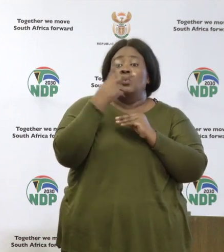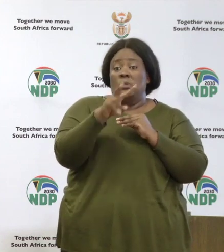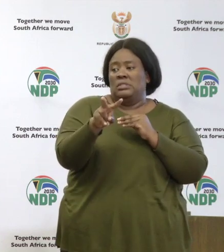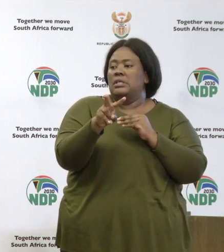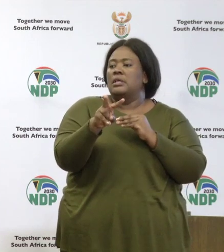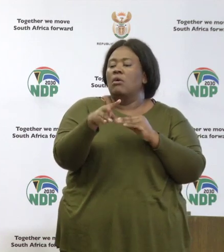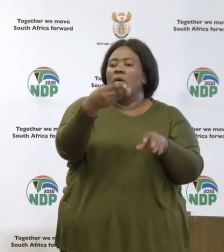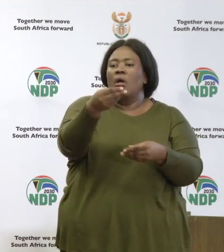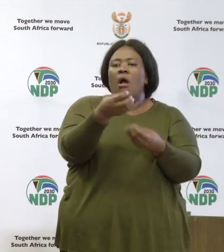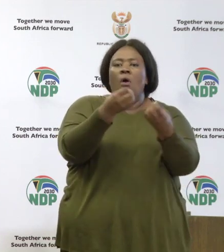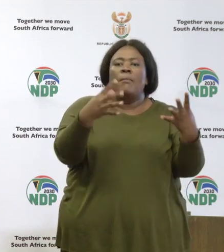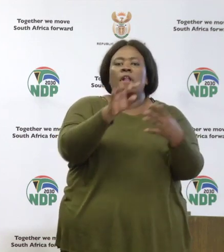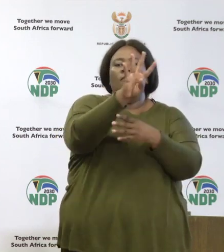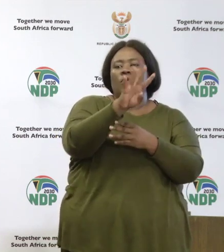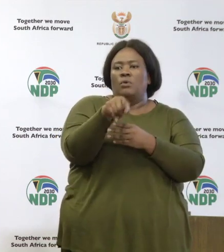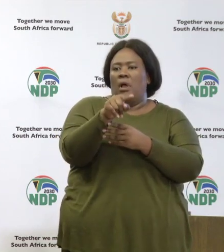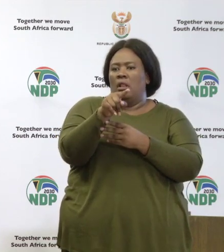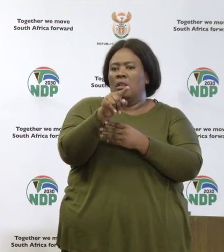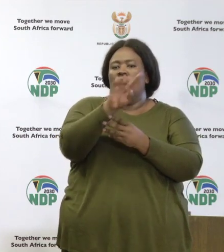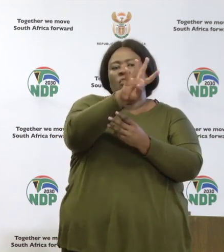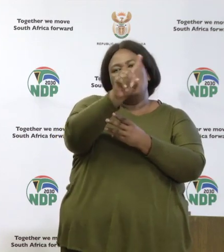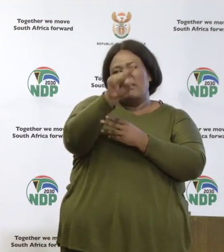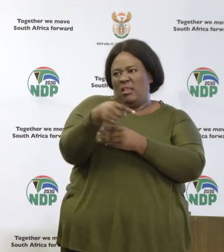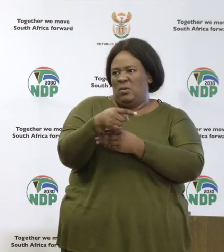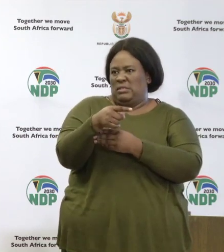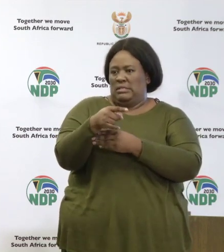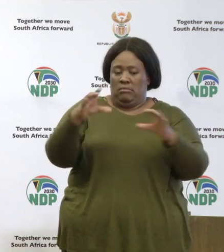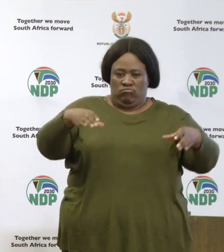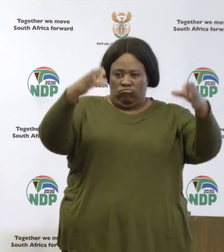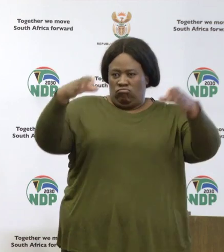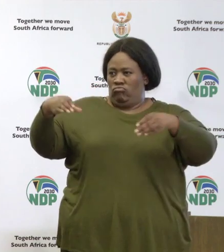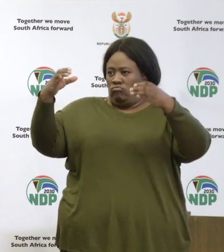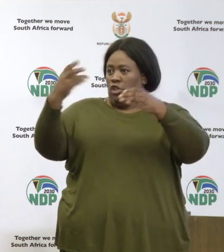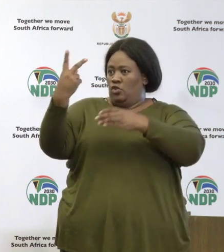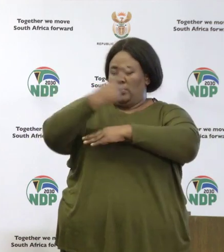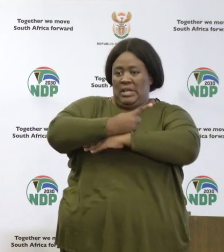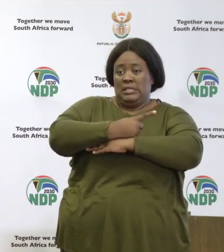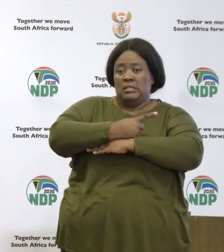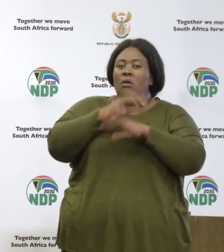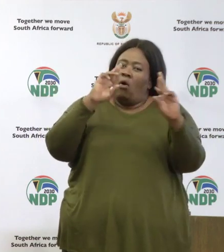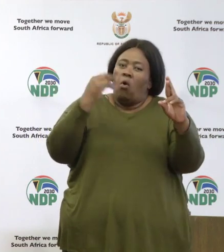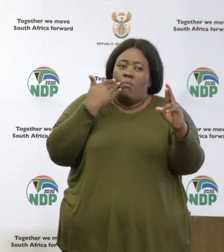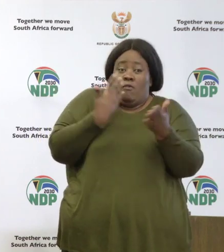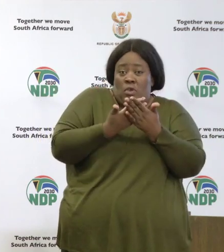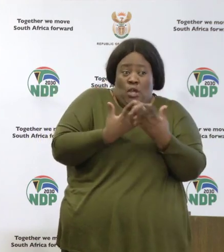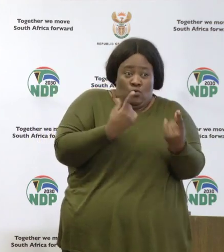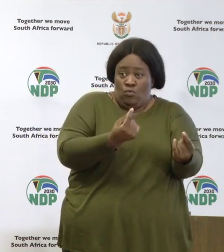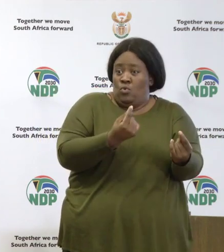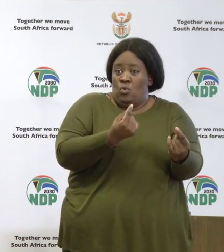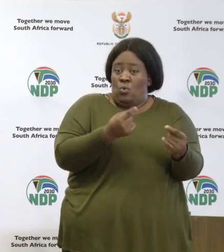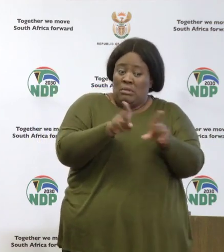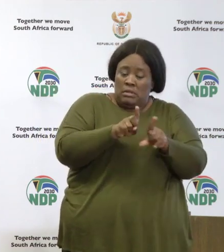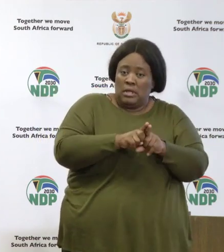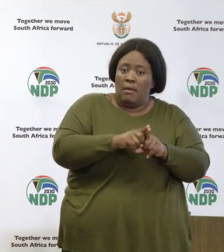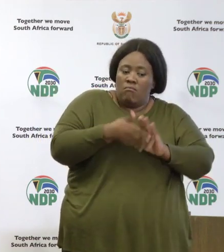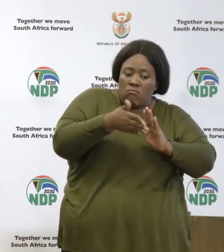is 41,000 tanks within 2 days. We're hoping that if we go on at this rate, we will be able to cover all those areas that are